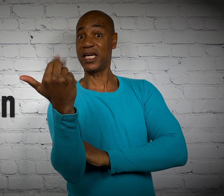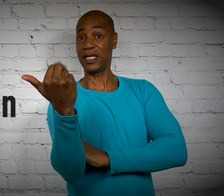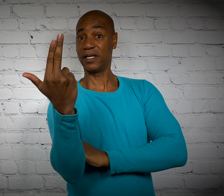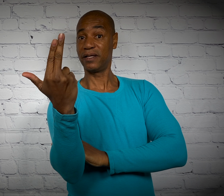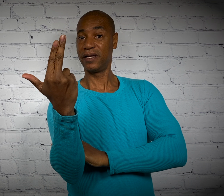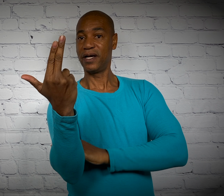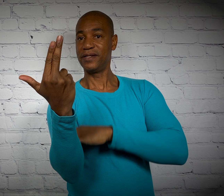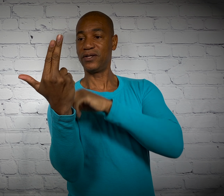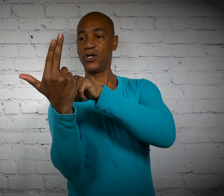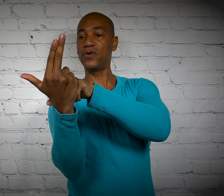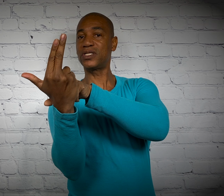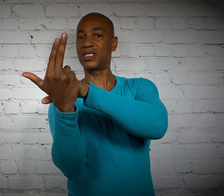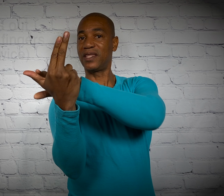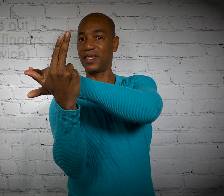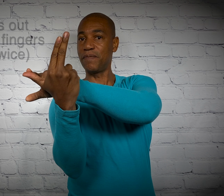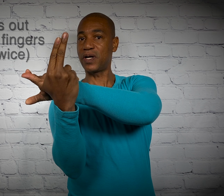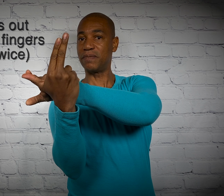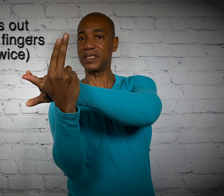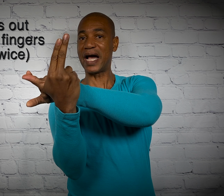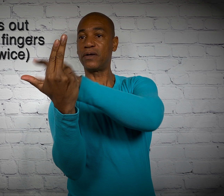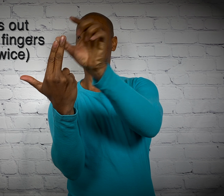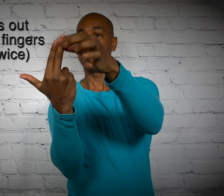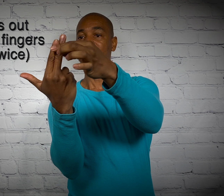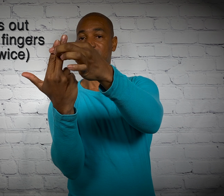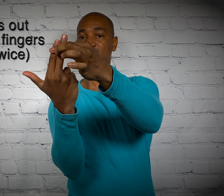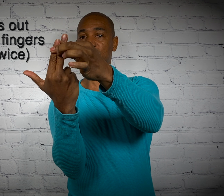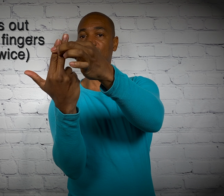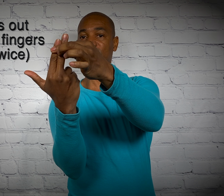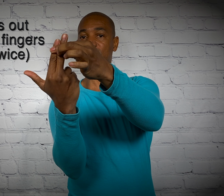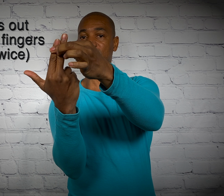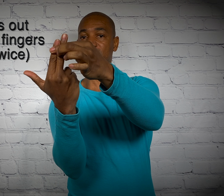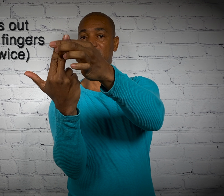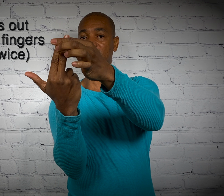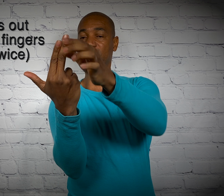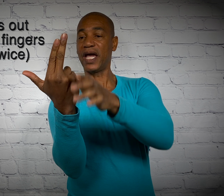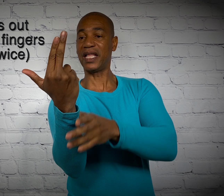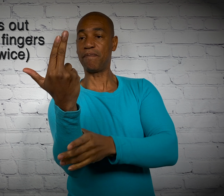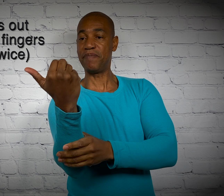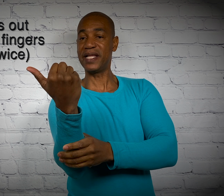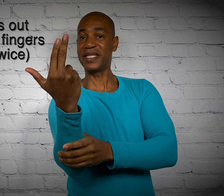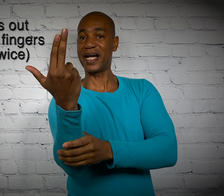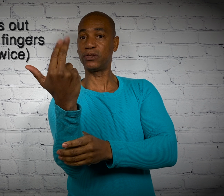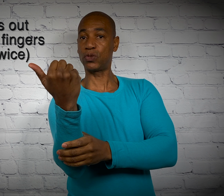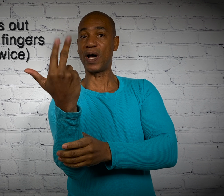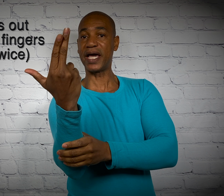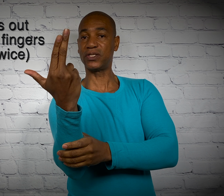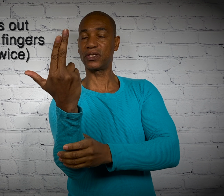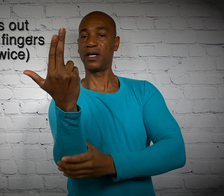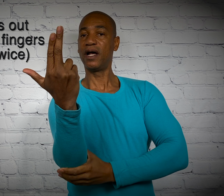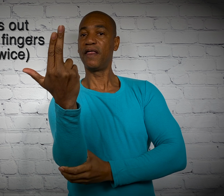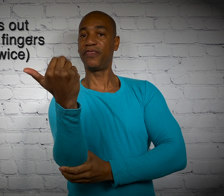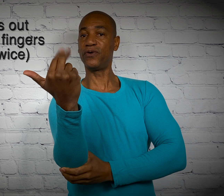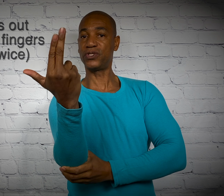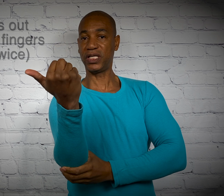13. Now notice the thumb comes out. These 2 fingers come together and they bend down twice. 13.